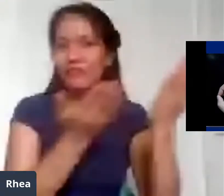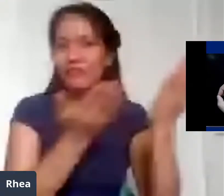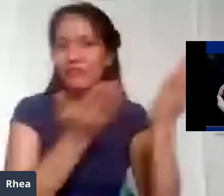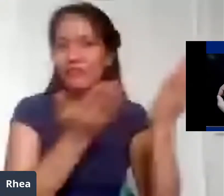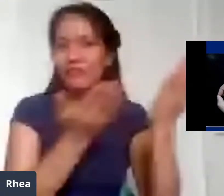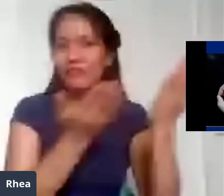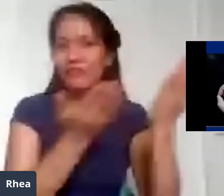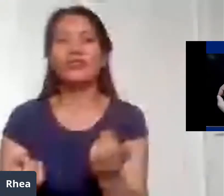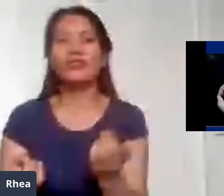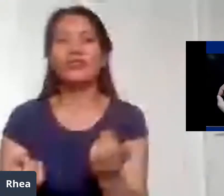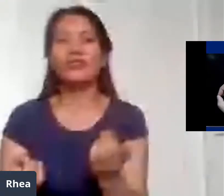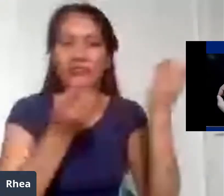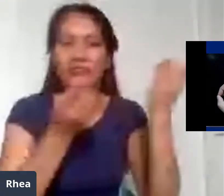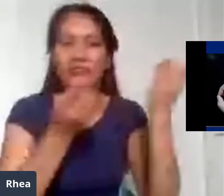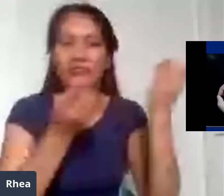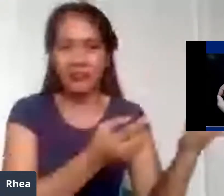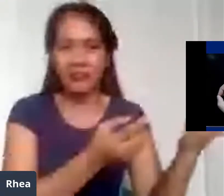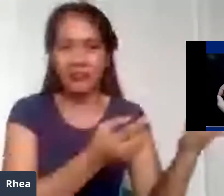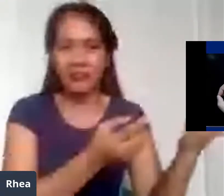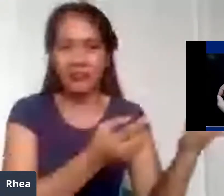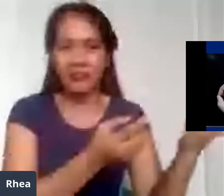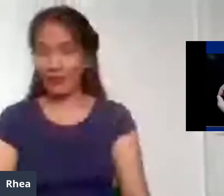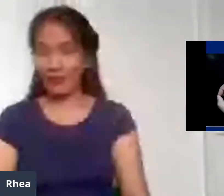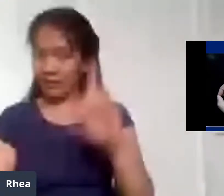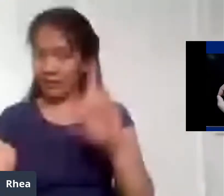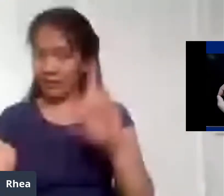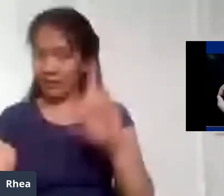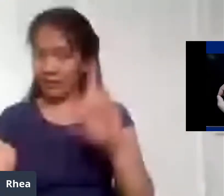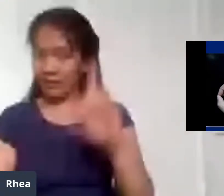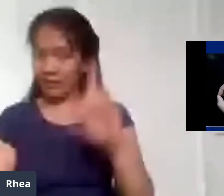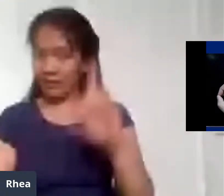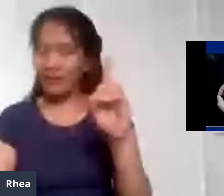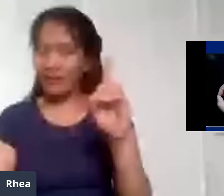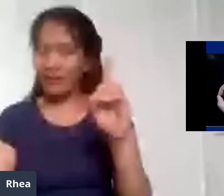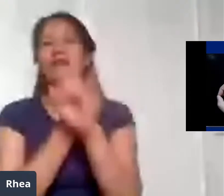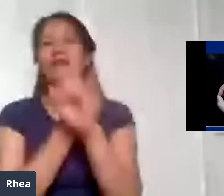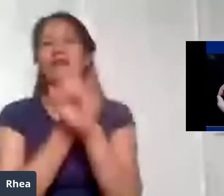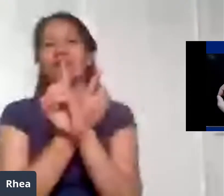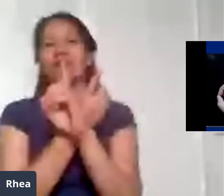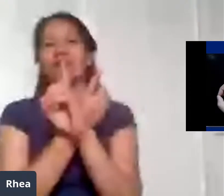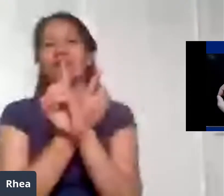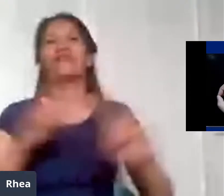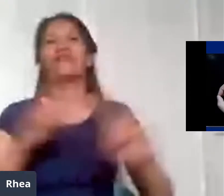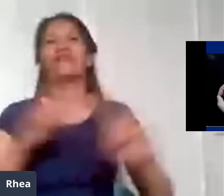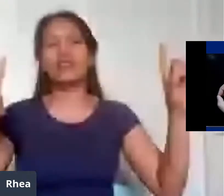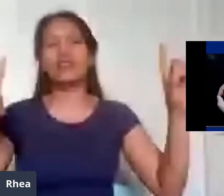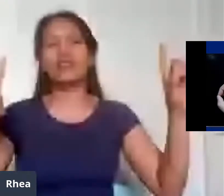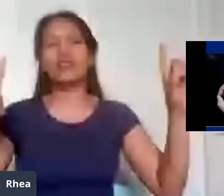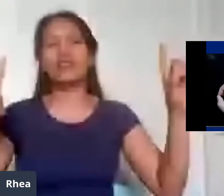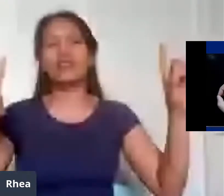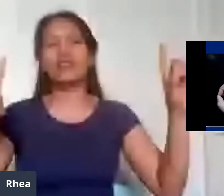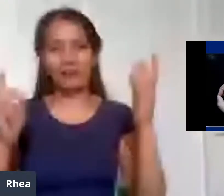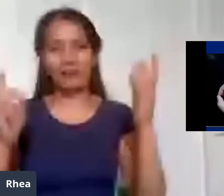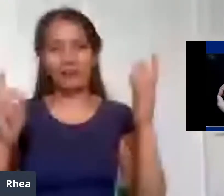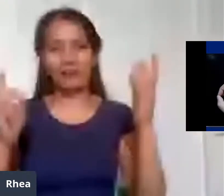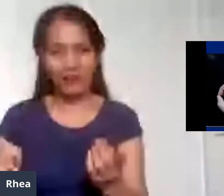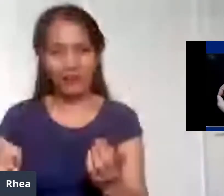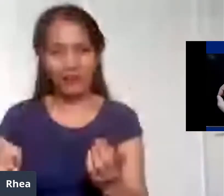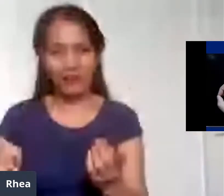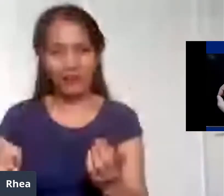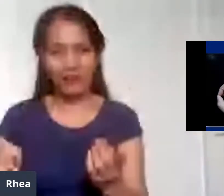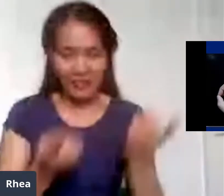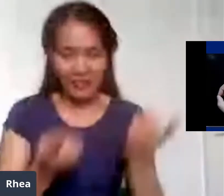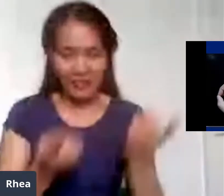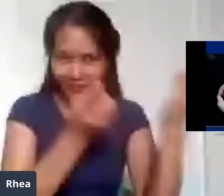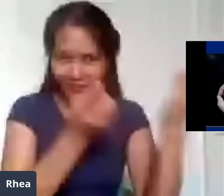would bring food. We are going to deliver food. Be once again, deliver as a